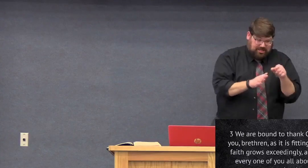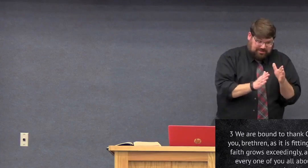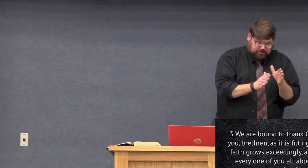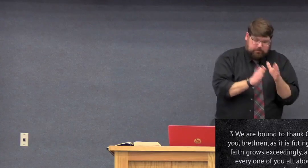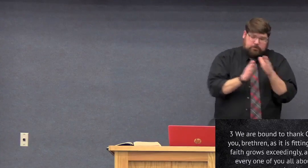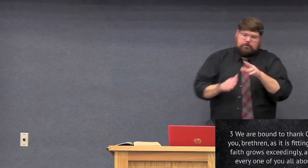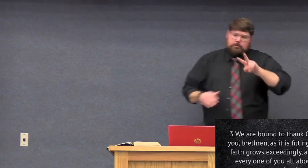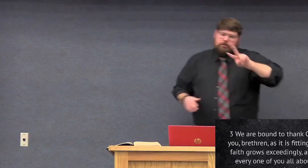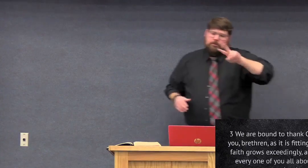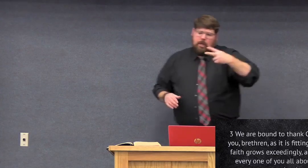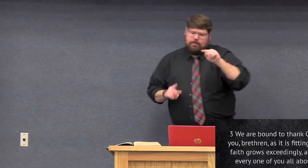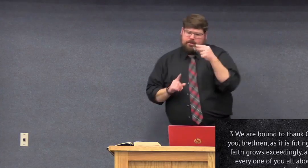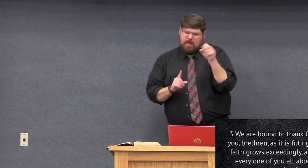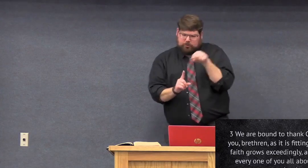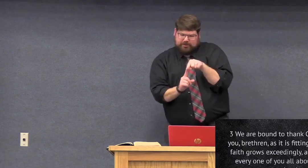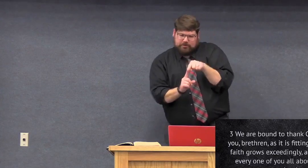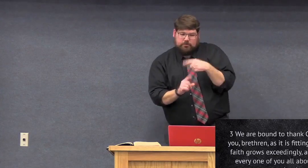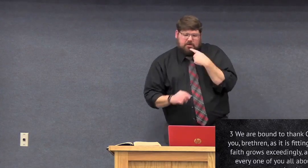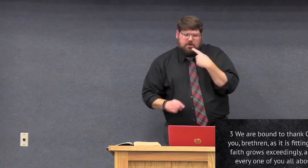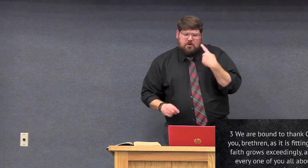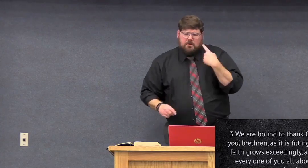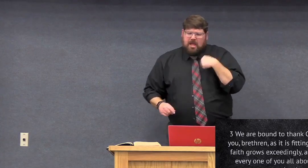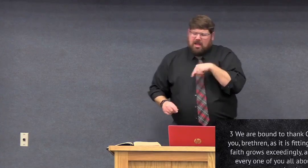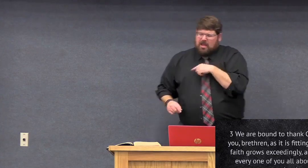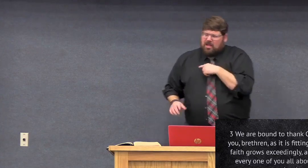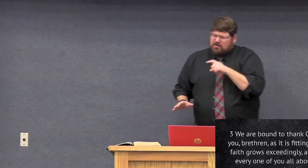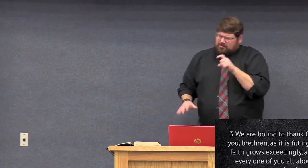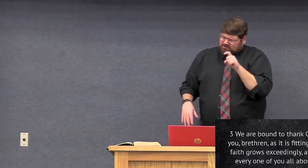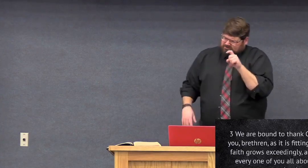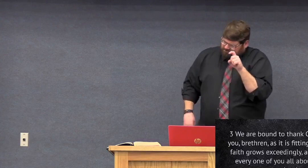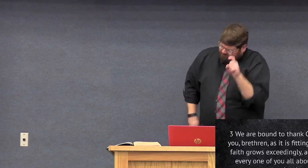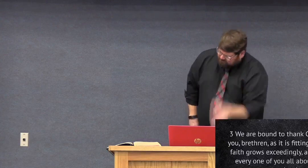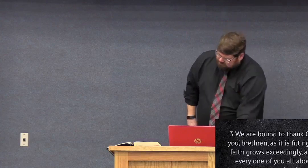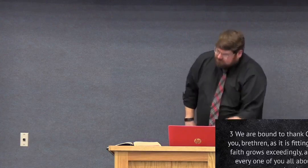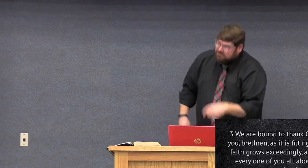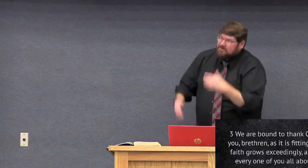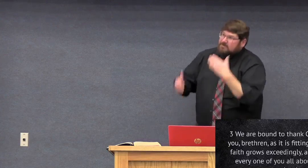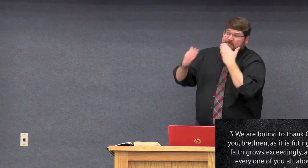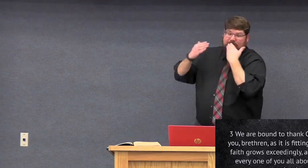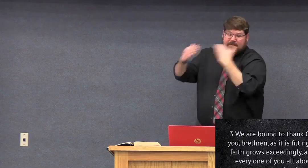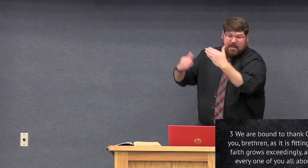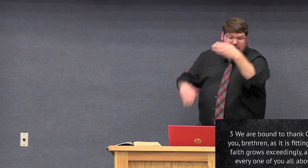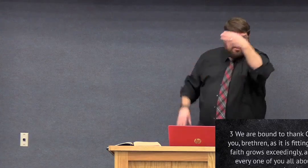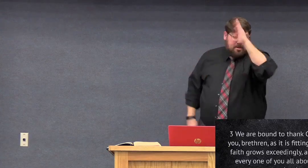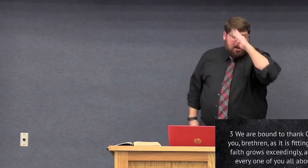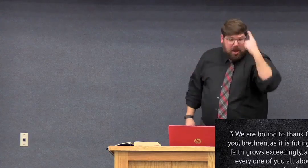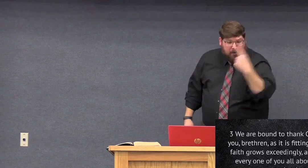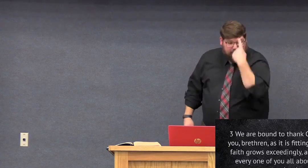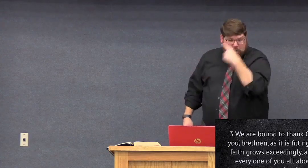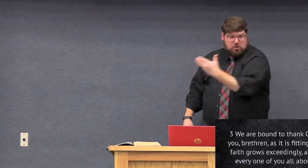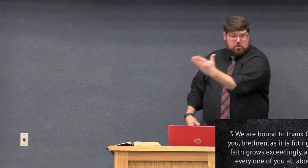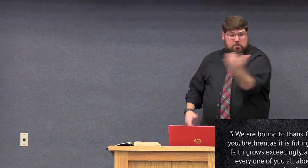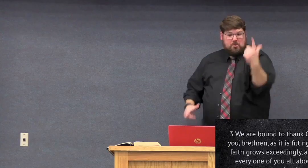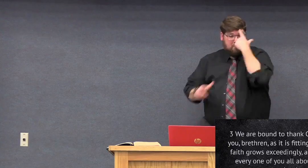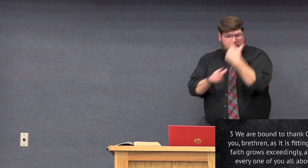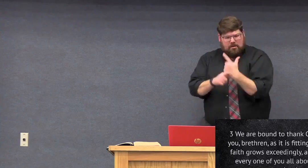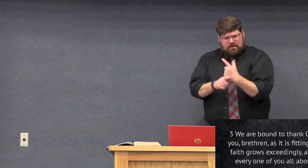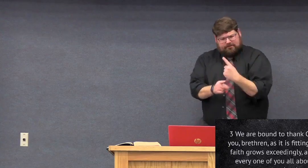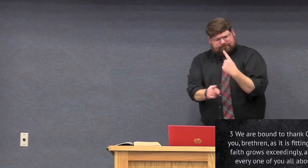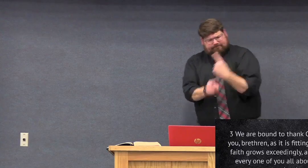First Thessalonians, that was the first letter to the church, and this is in Second Thessalonians here. It says, "We are bound to